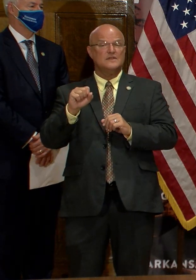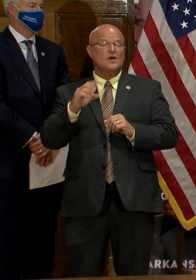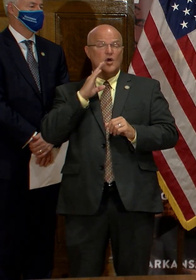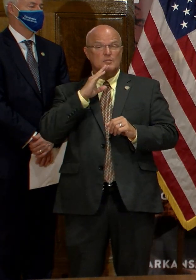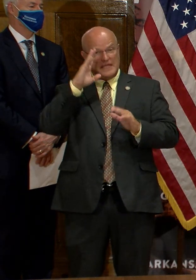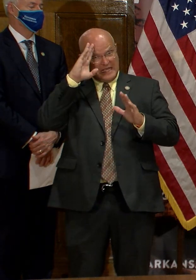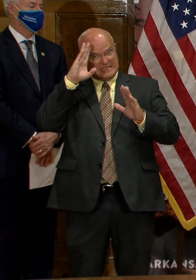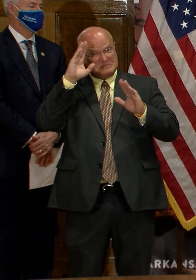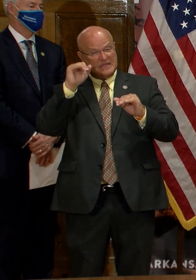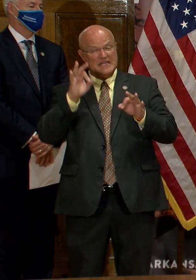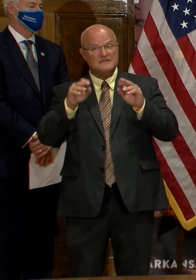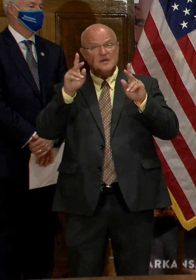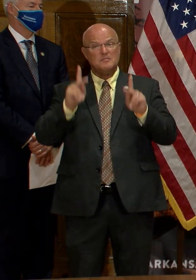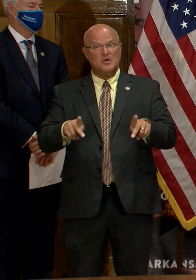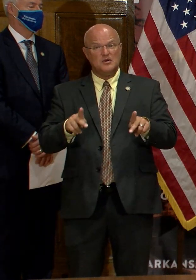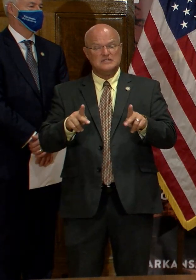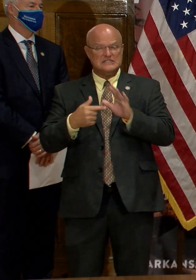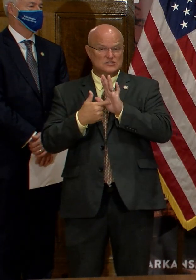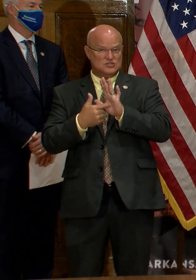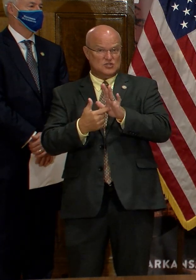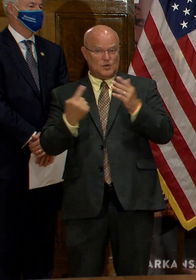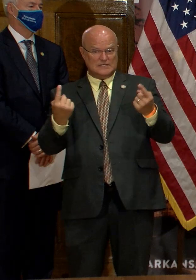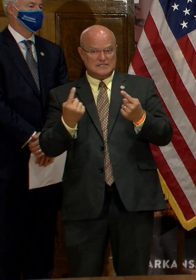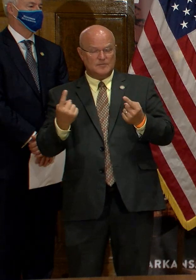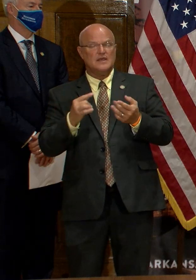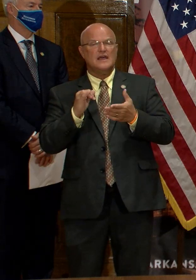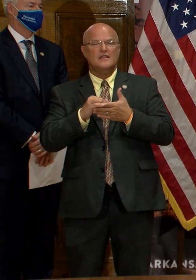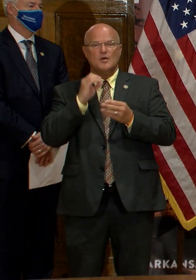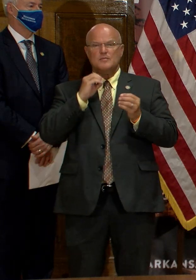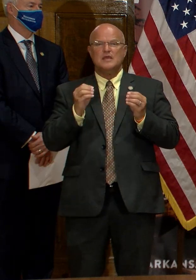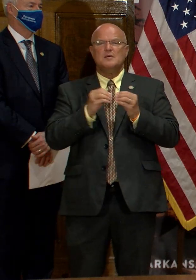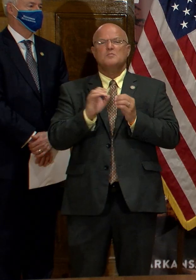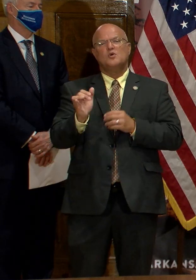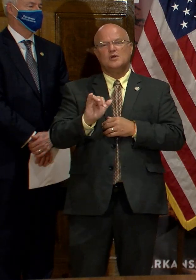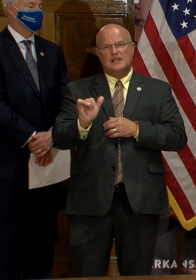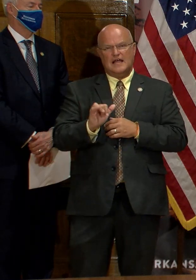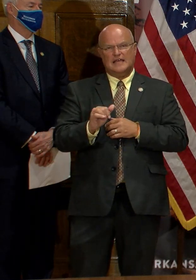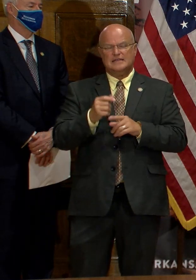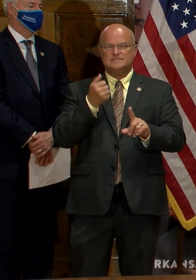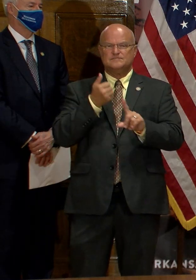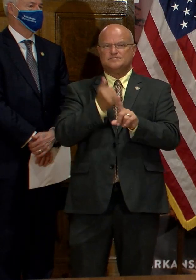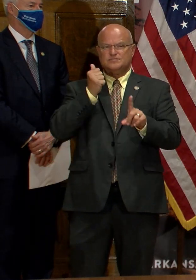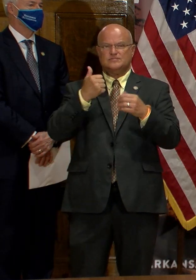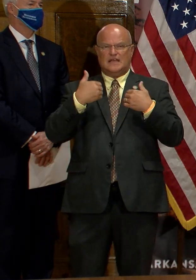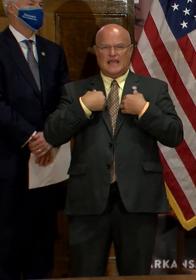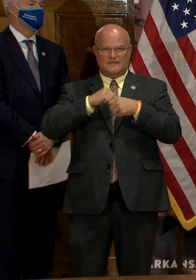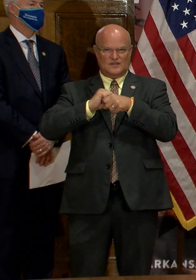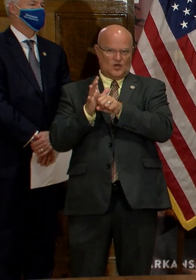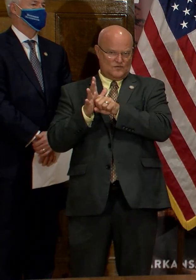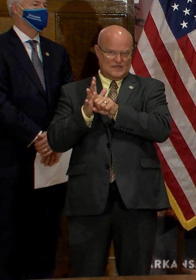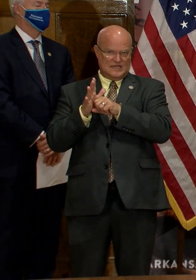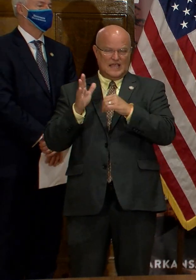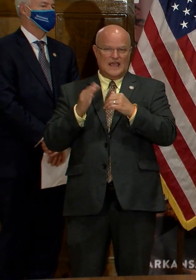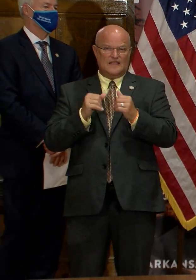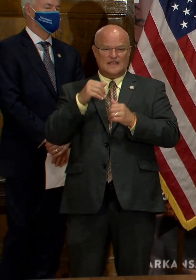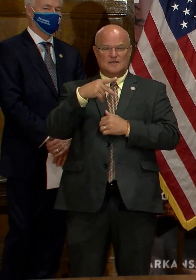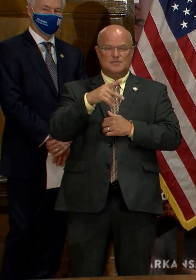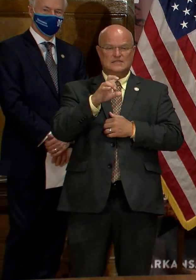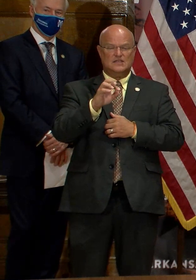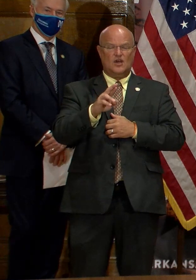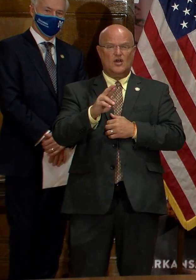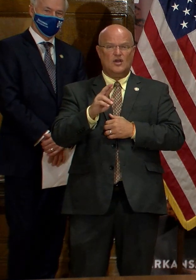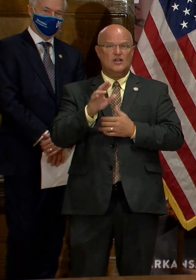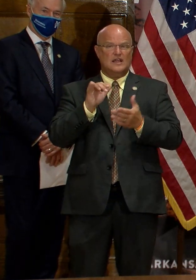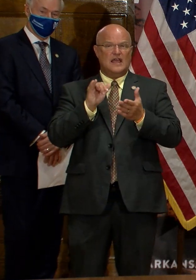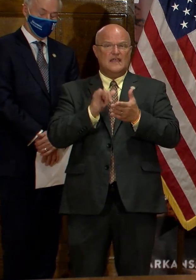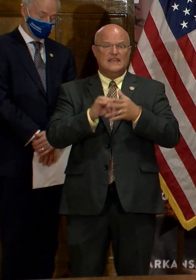be expected if a person is symptomatic that they would be more likely to actually have COVID than a PCR test, which